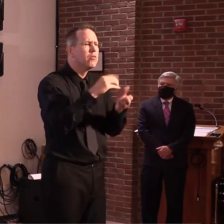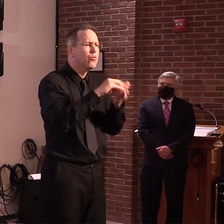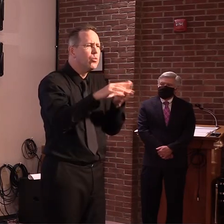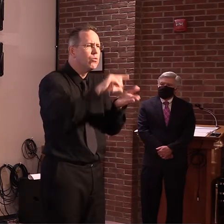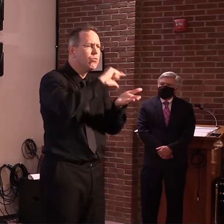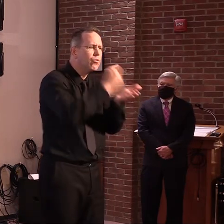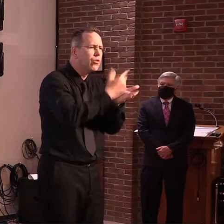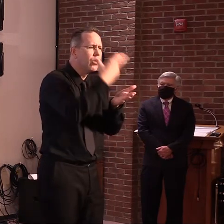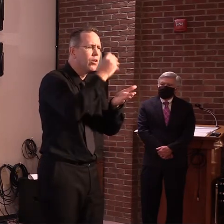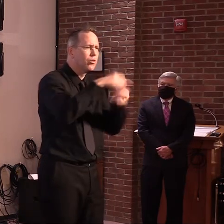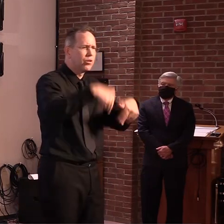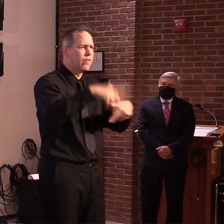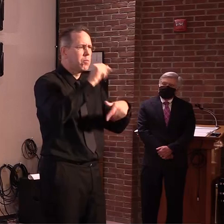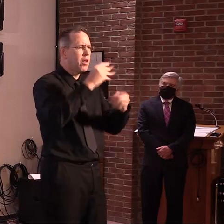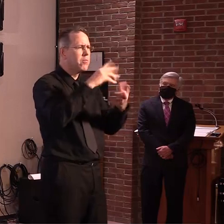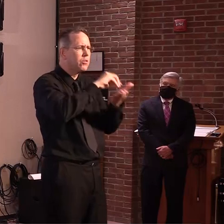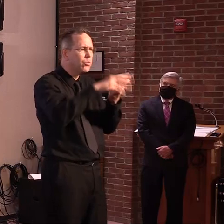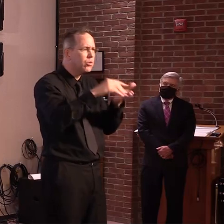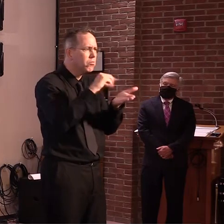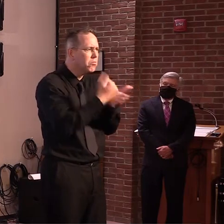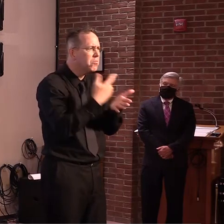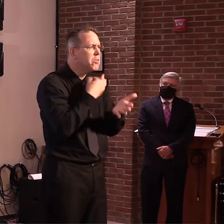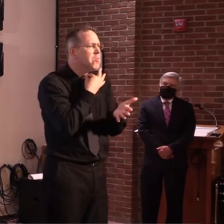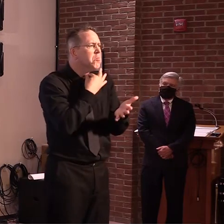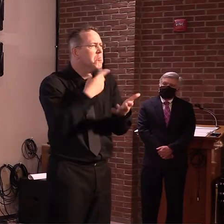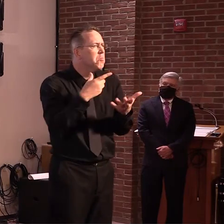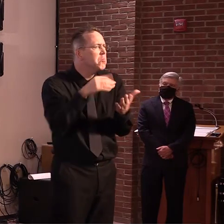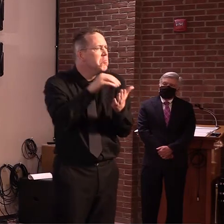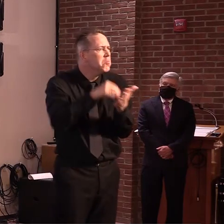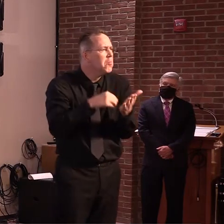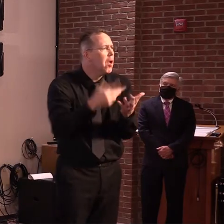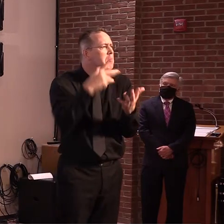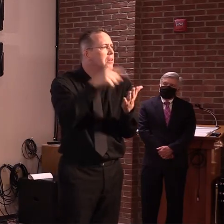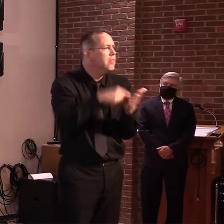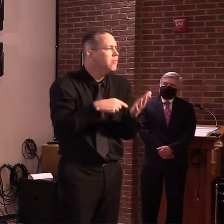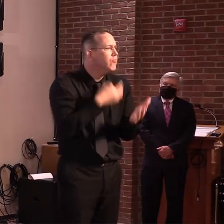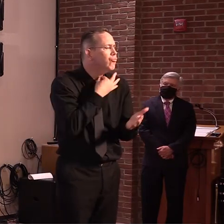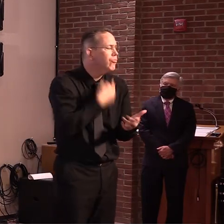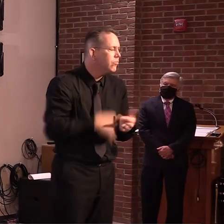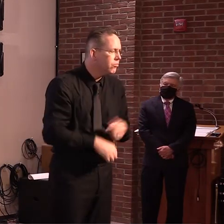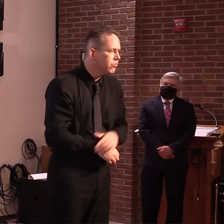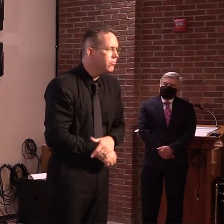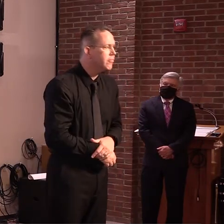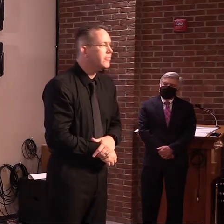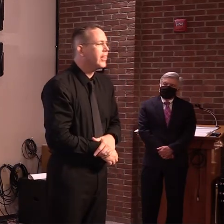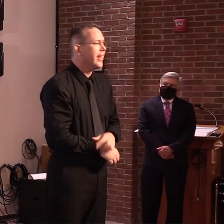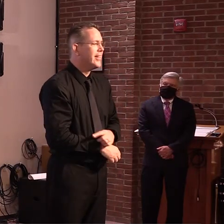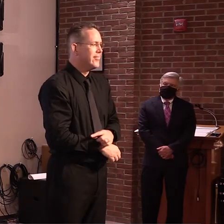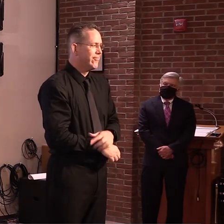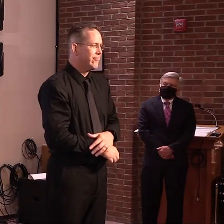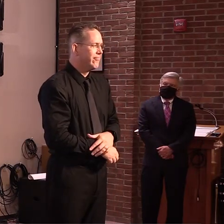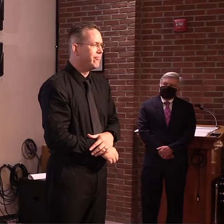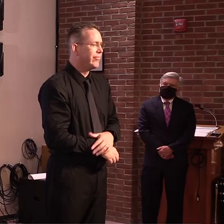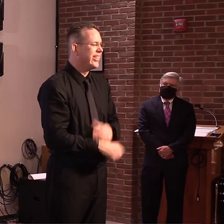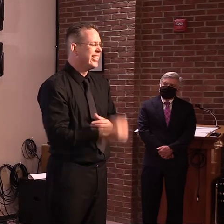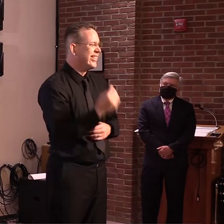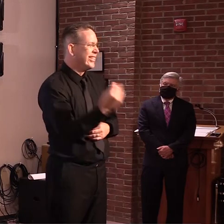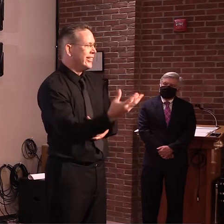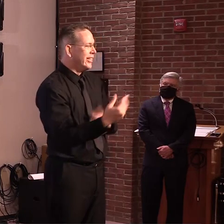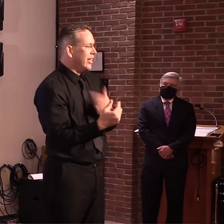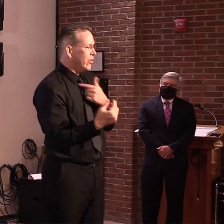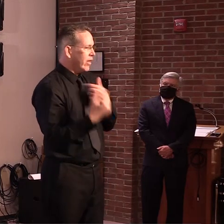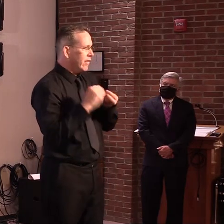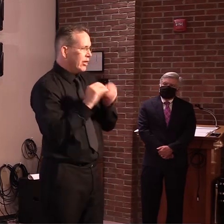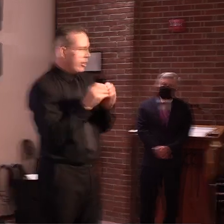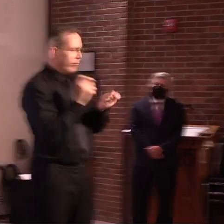potentially that might take advantage of this program? I know, Mike, I don't have the number with me, but generally we say there's about 75,000 students